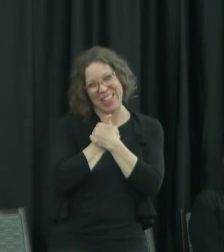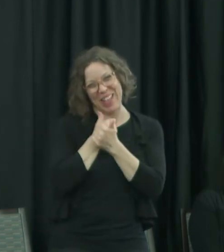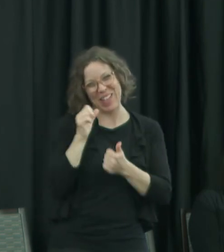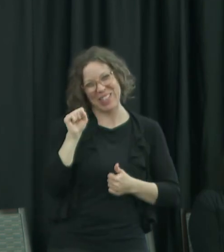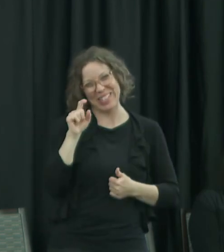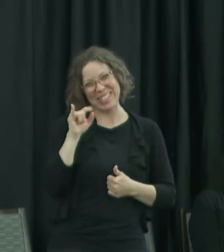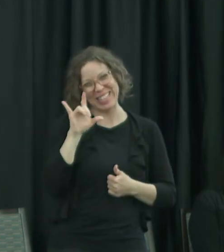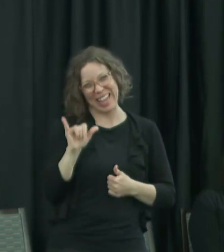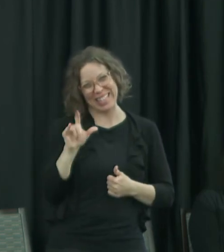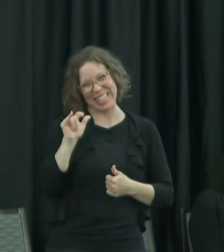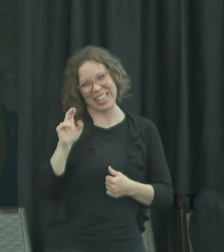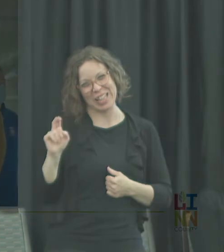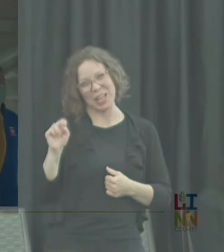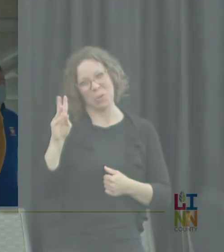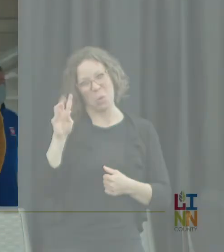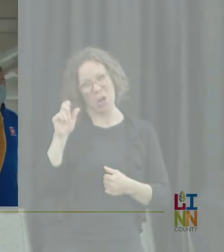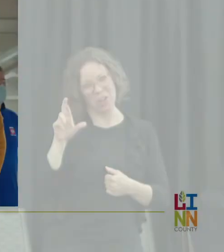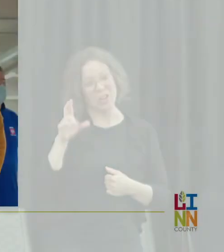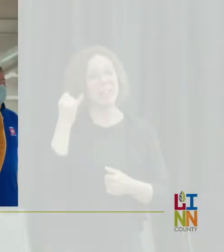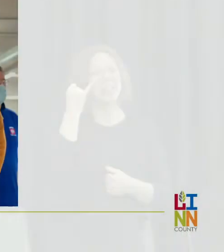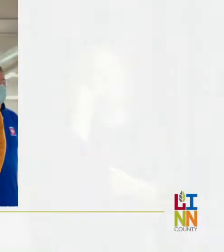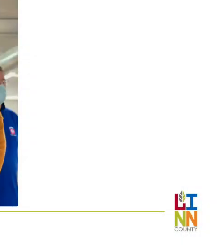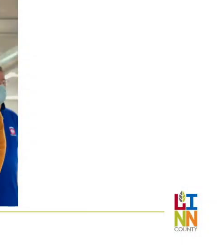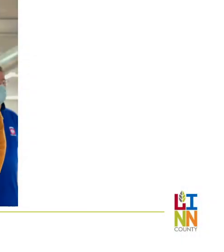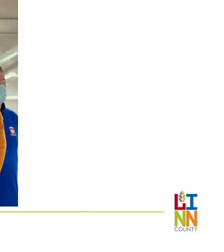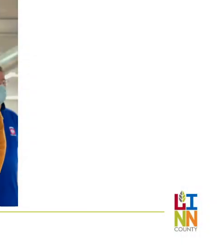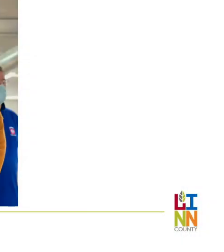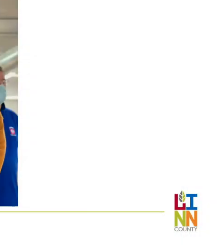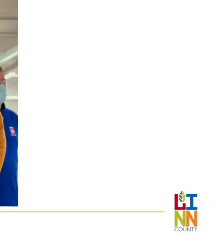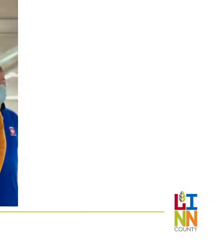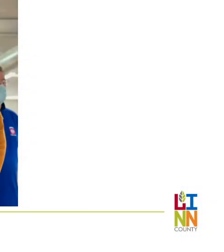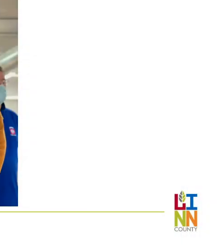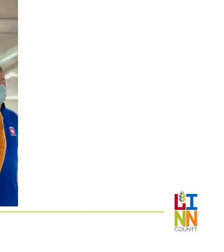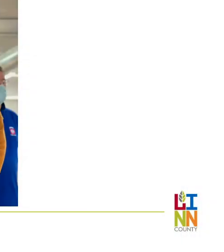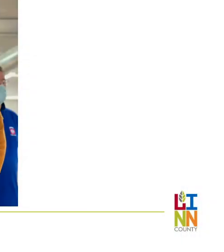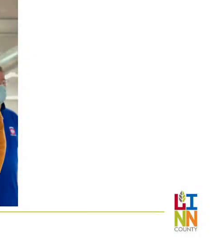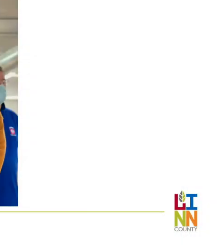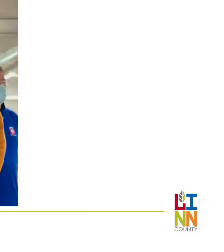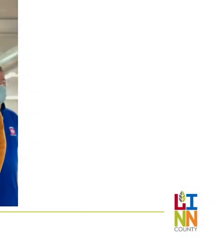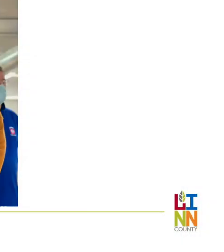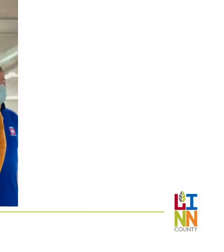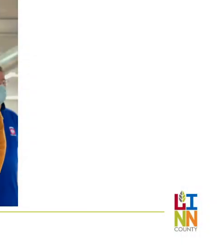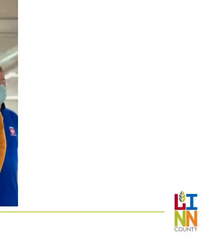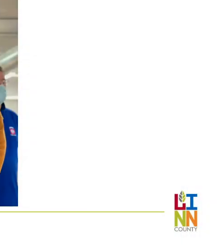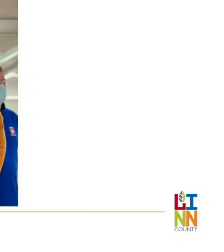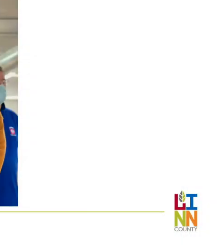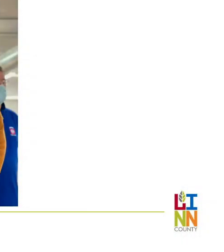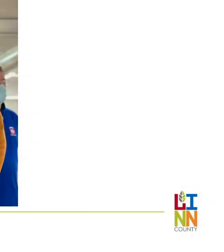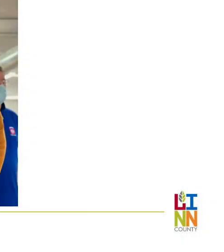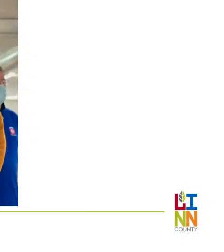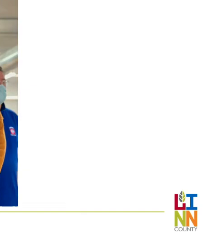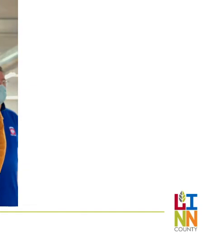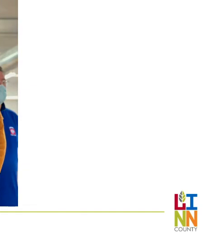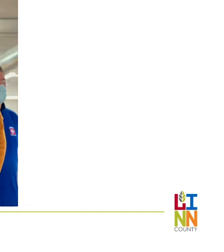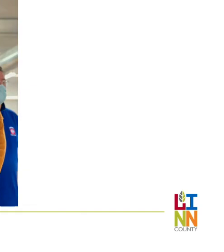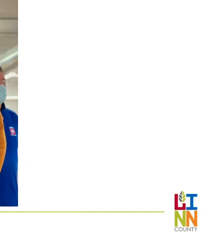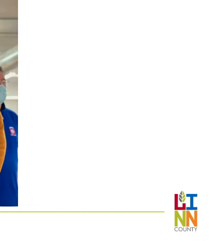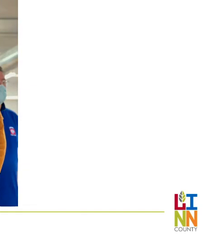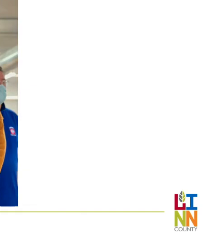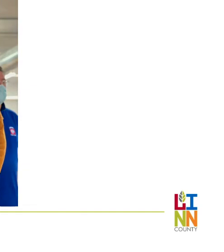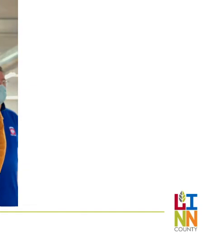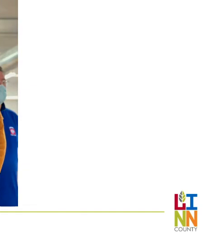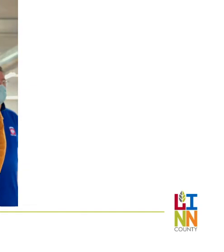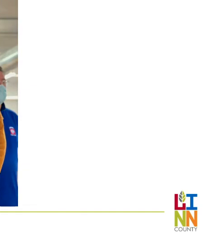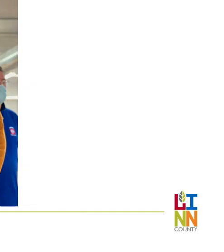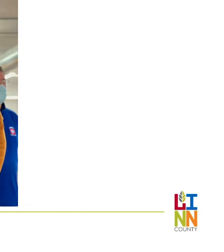Walker. When your children love your best friend for who they are, you know that person is special. My daughter, Penelope, loves Stacy like